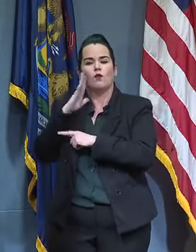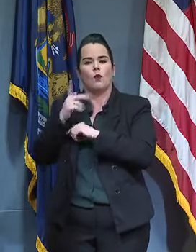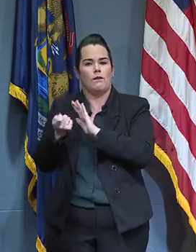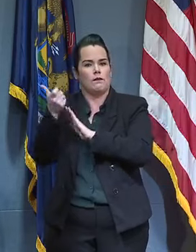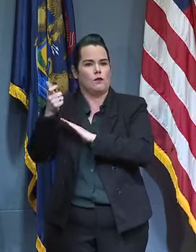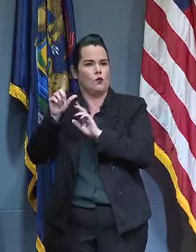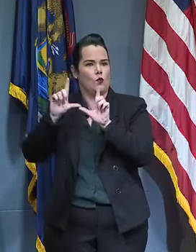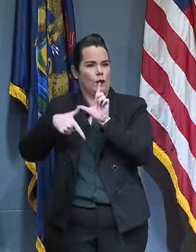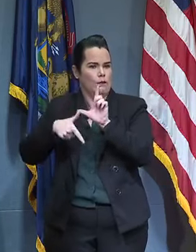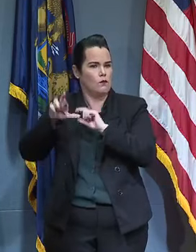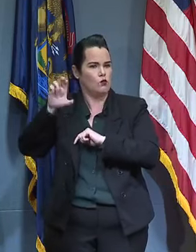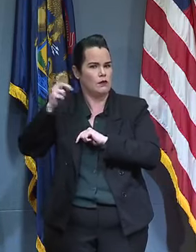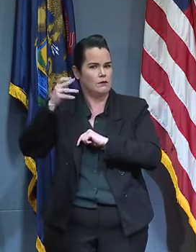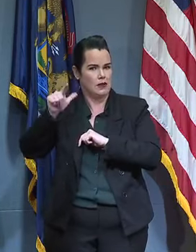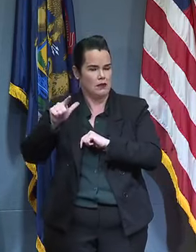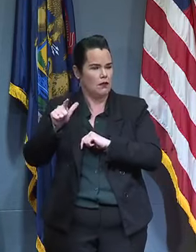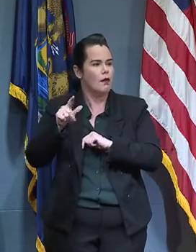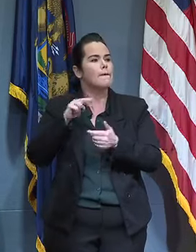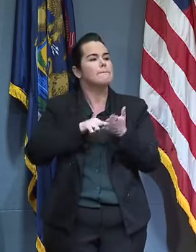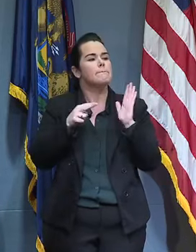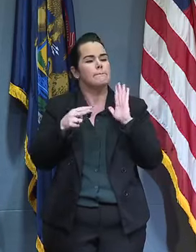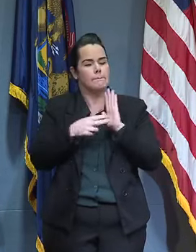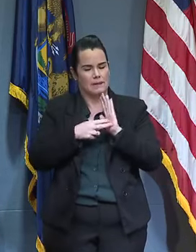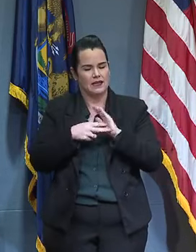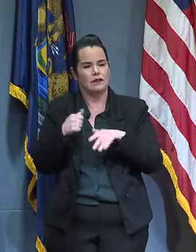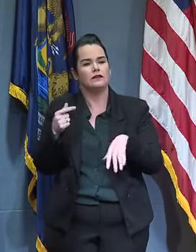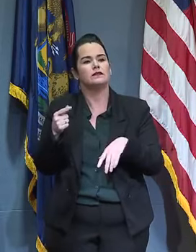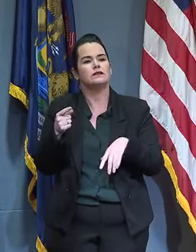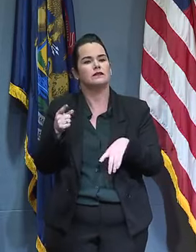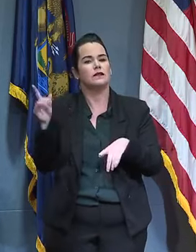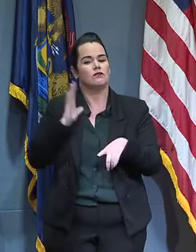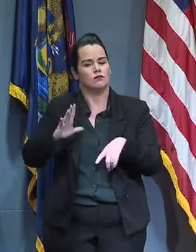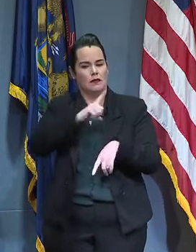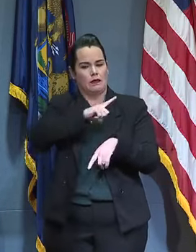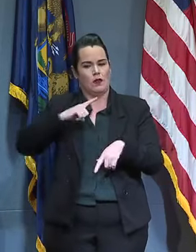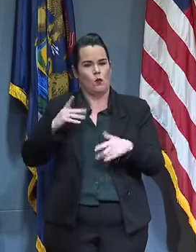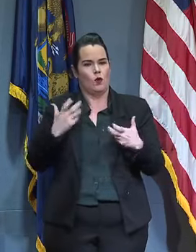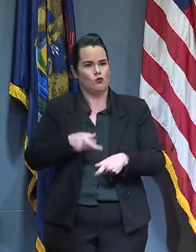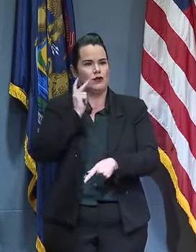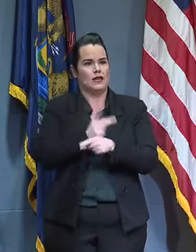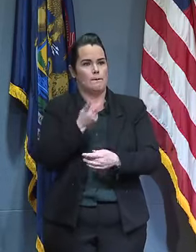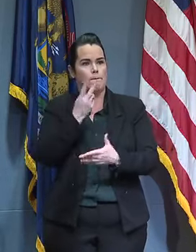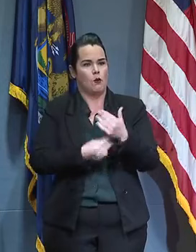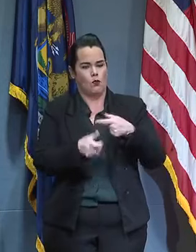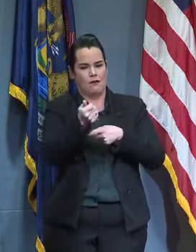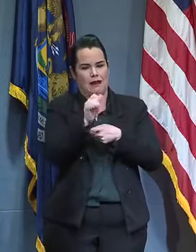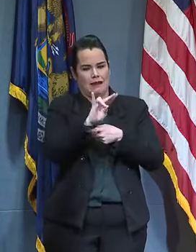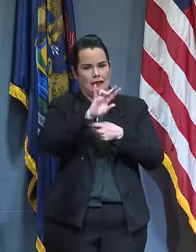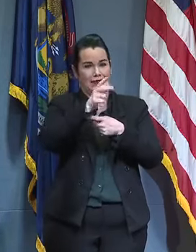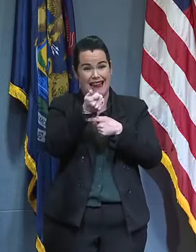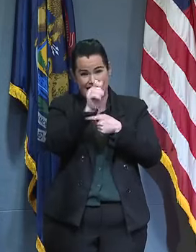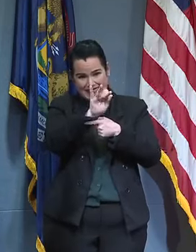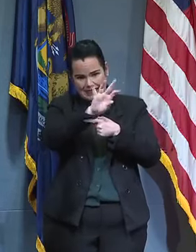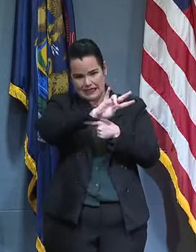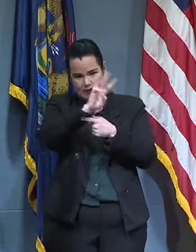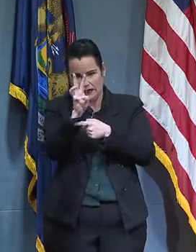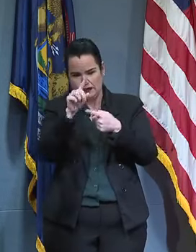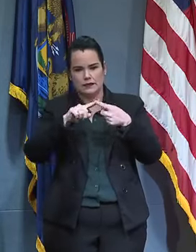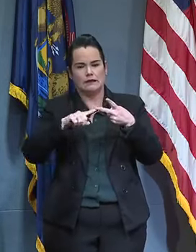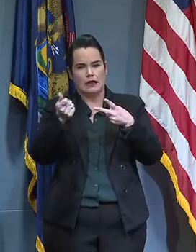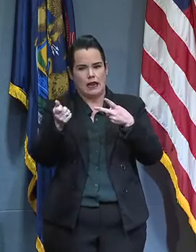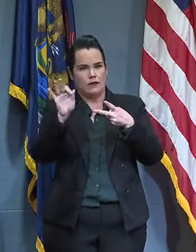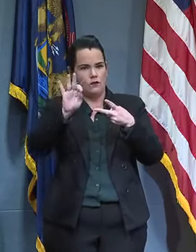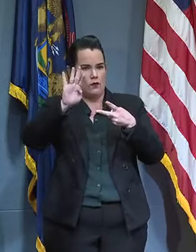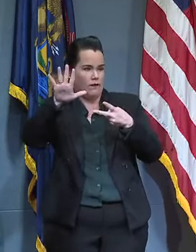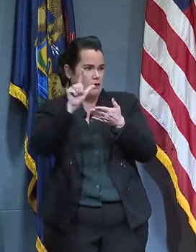these sources of authority for the chief executive of the state of Michigan. It is for times like these that that authority is really important